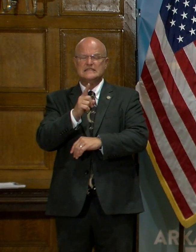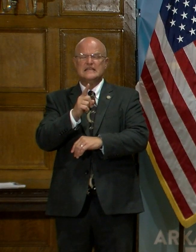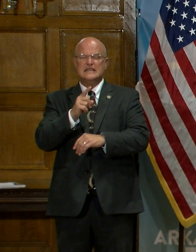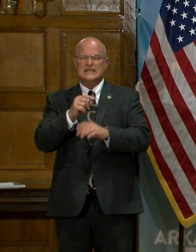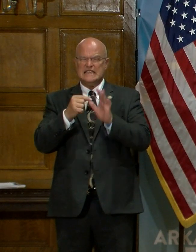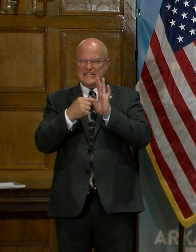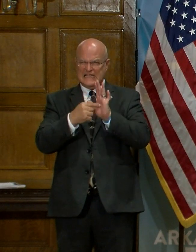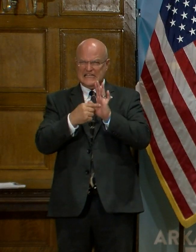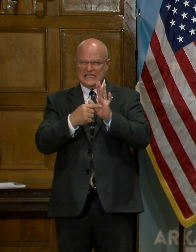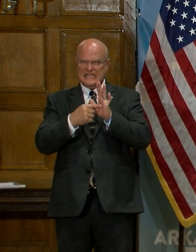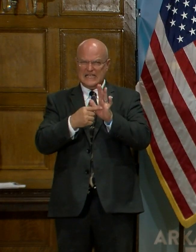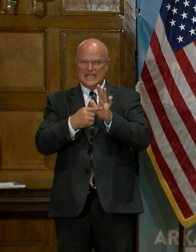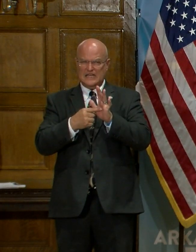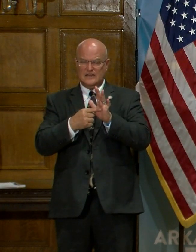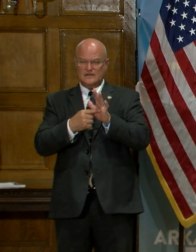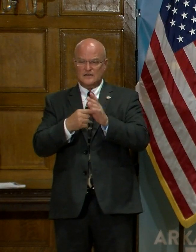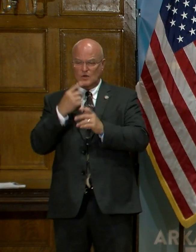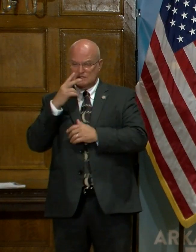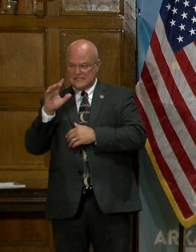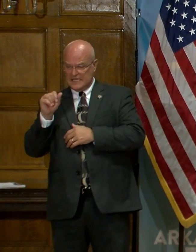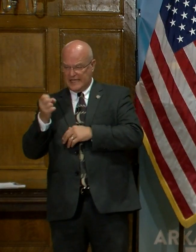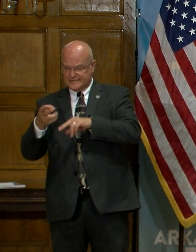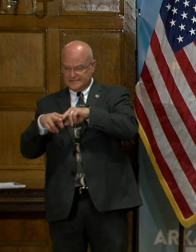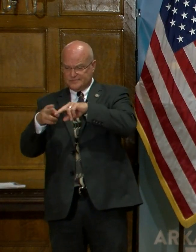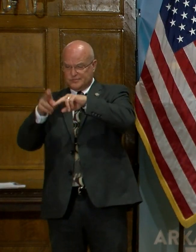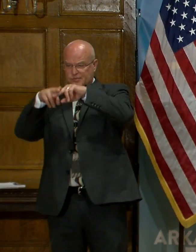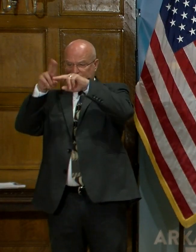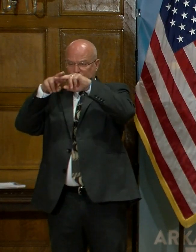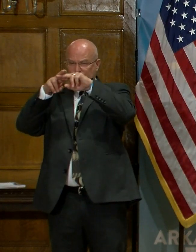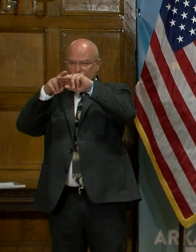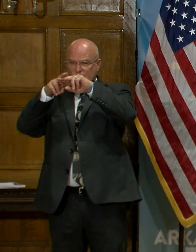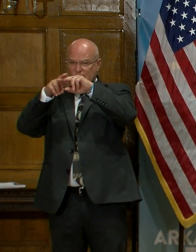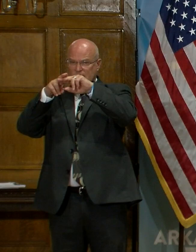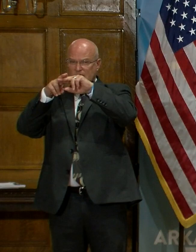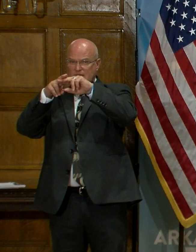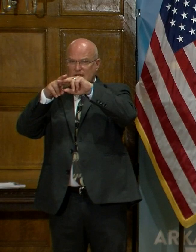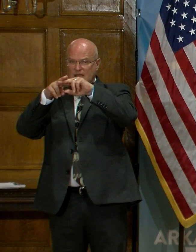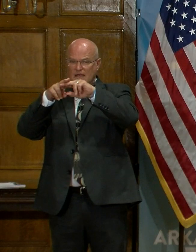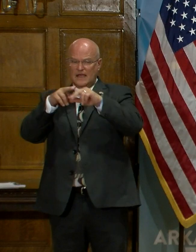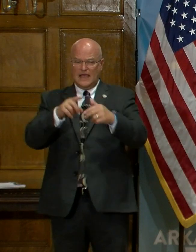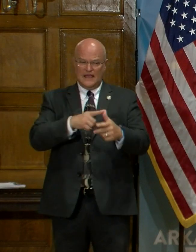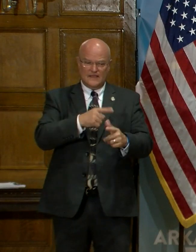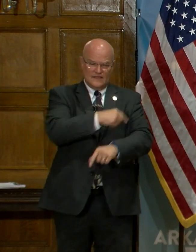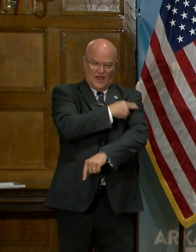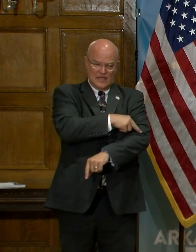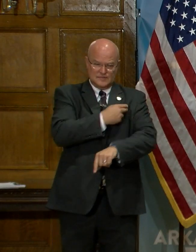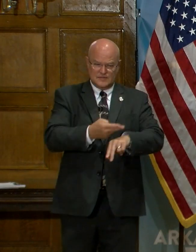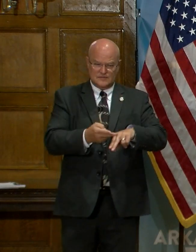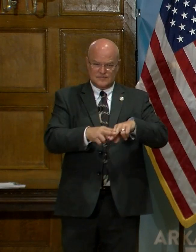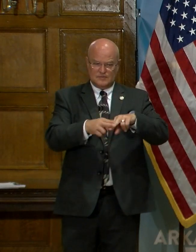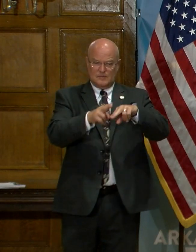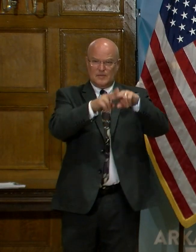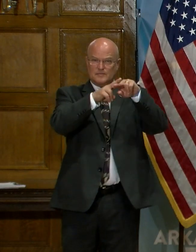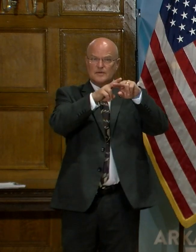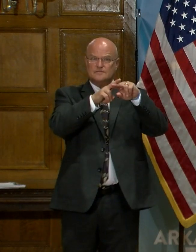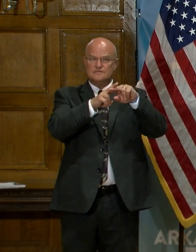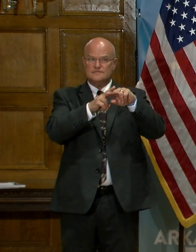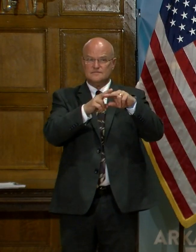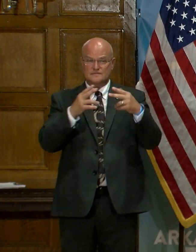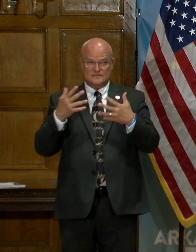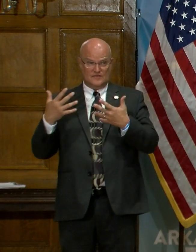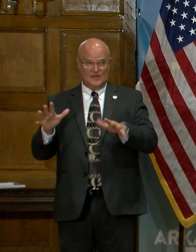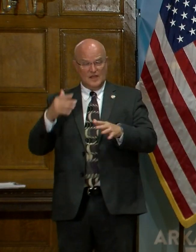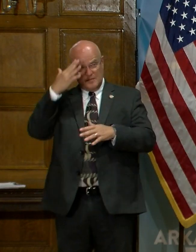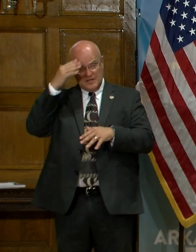that I mean we'll see cases and then we'll see hospitalizations go up after that,